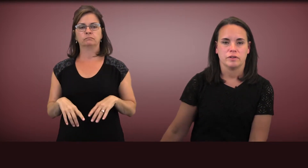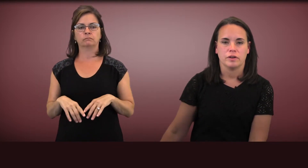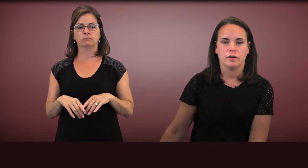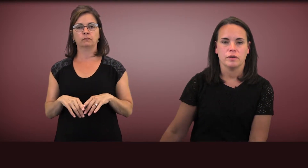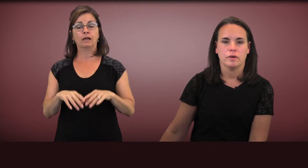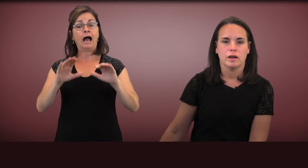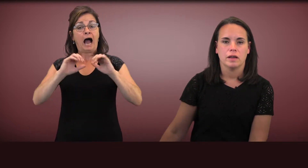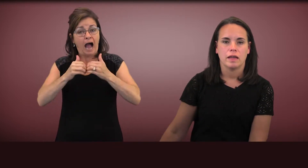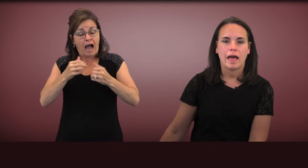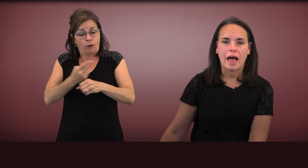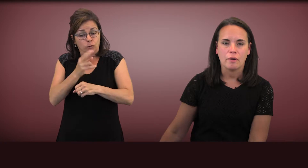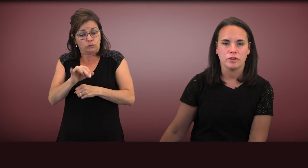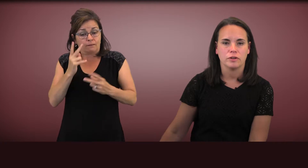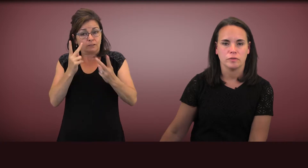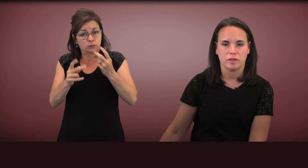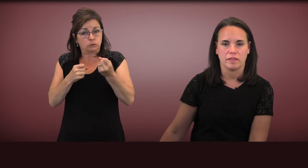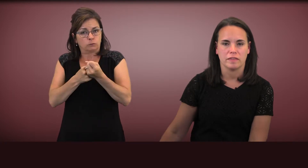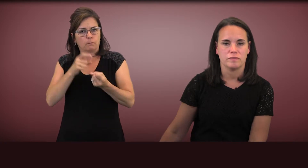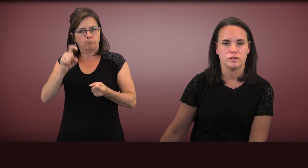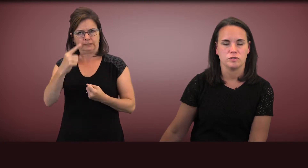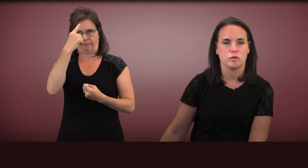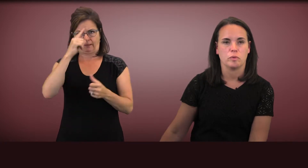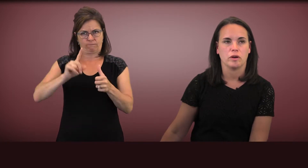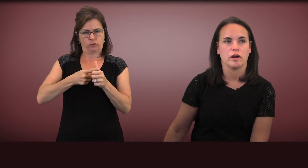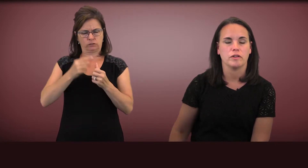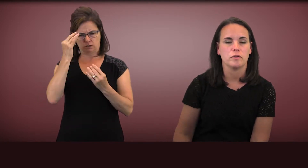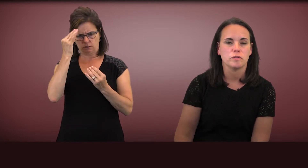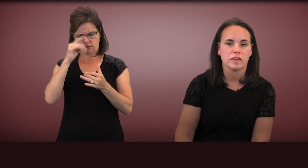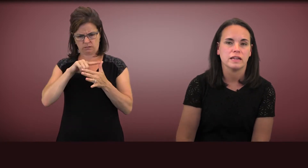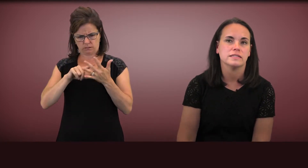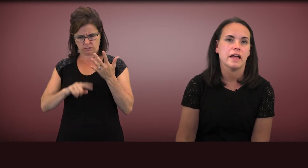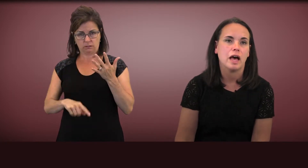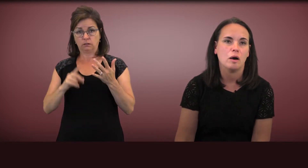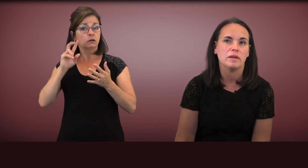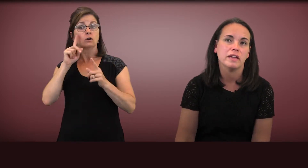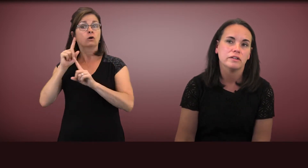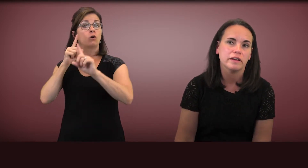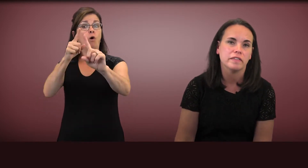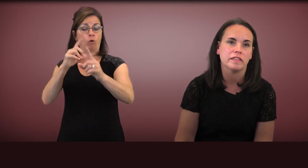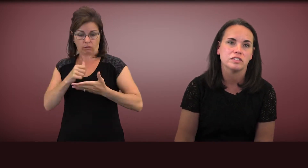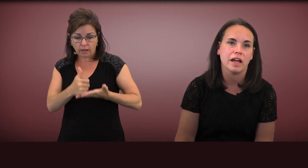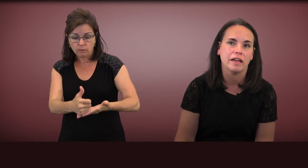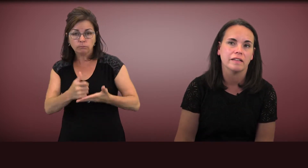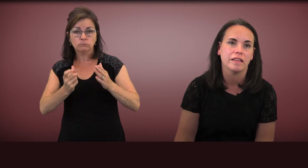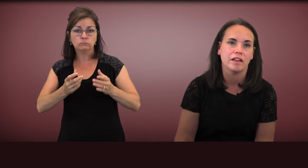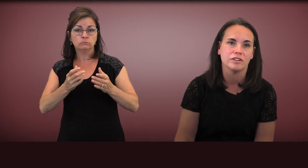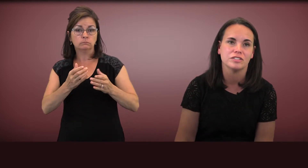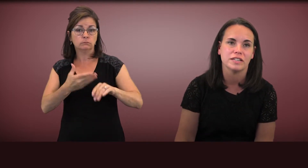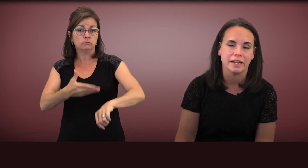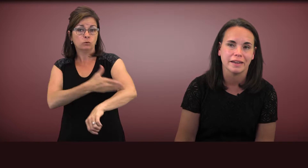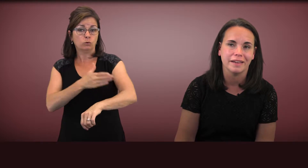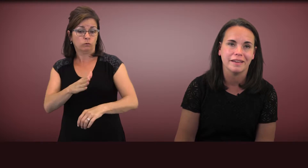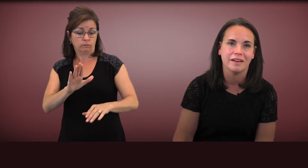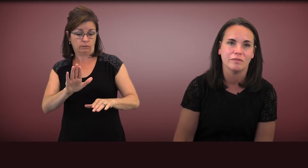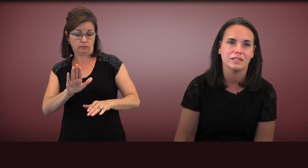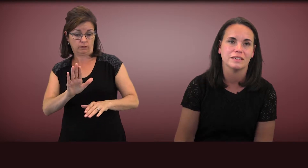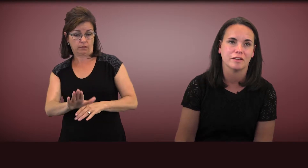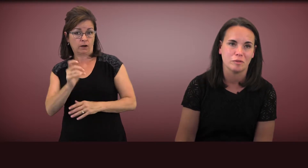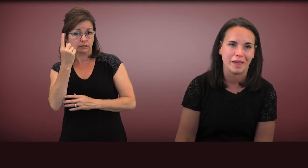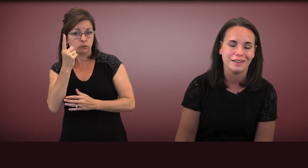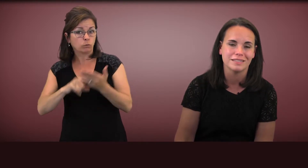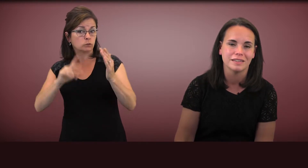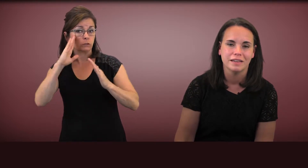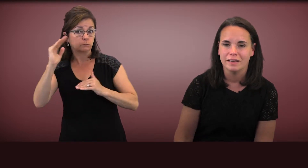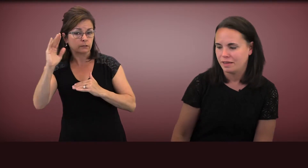think through how you're using this visual support. Are you using it to help increase the child's understanding of what